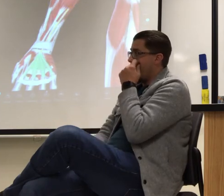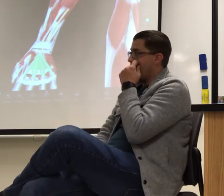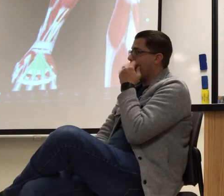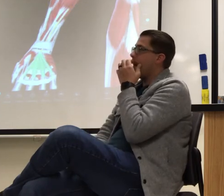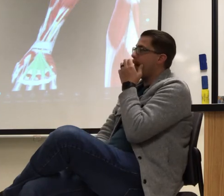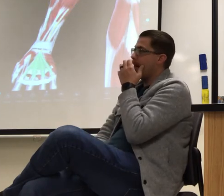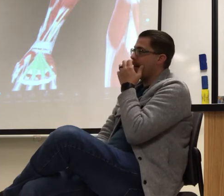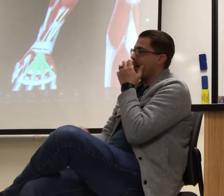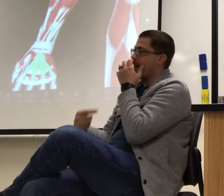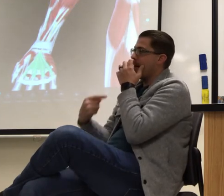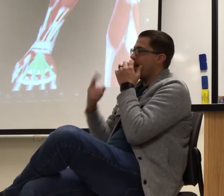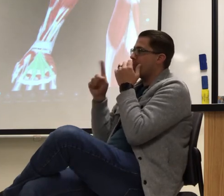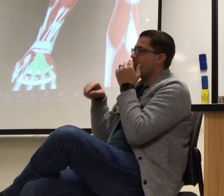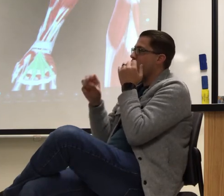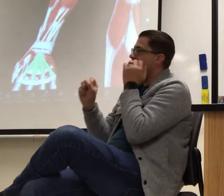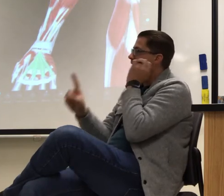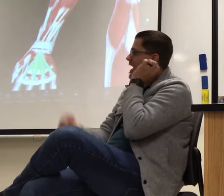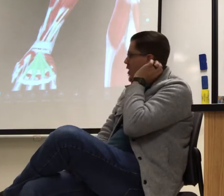There it is